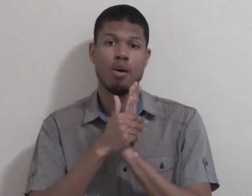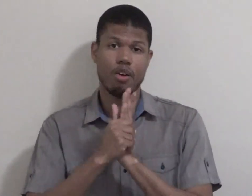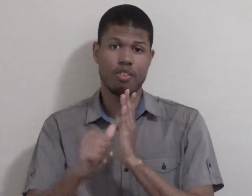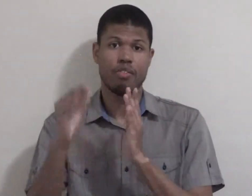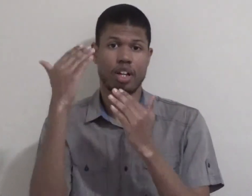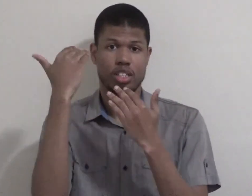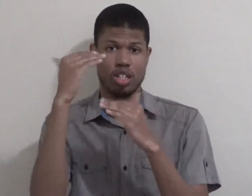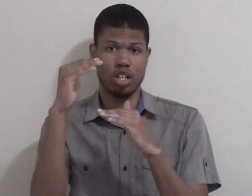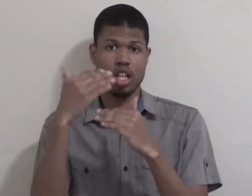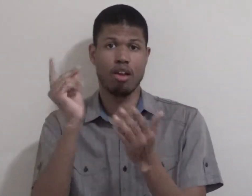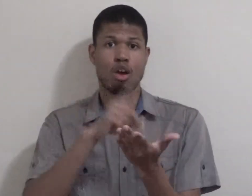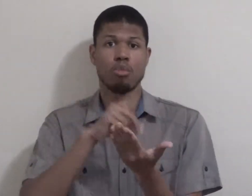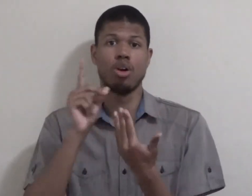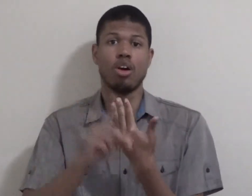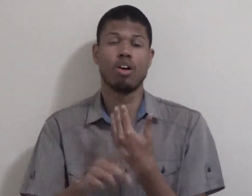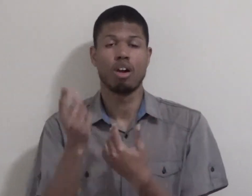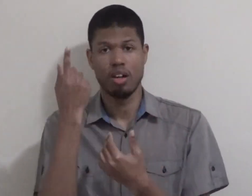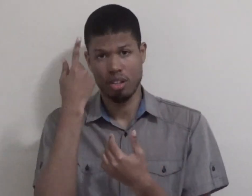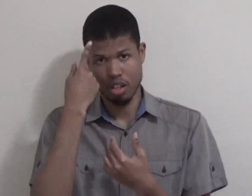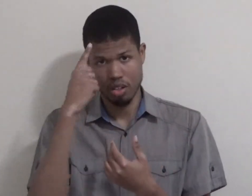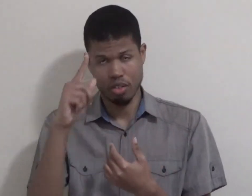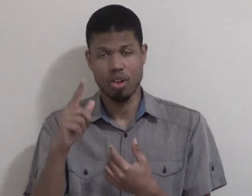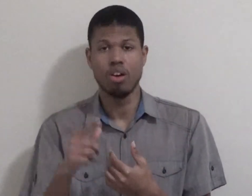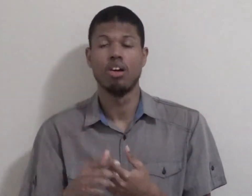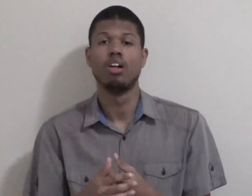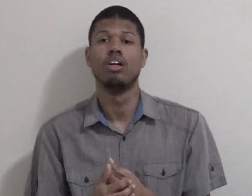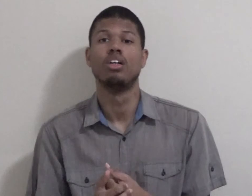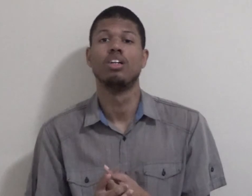for the preparation of highly qualified interpreters